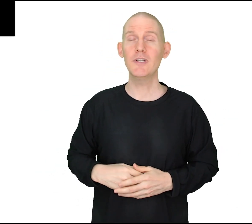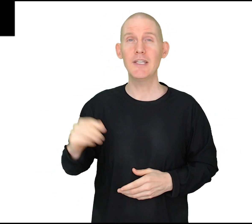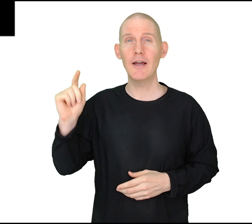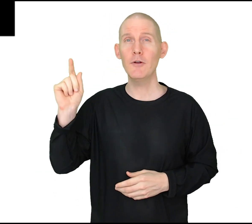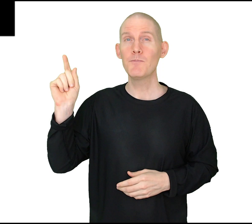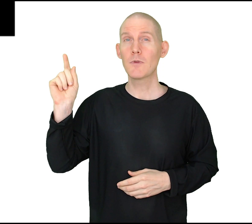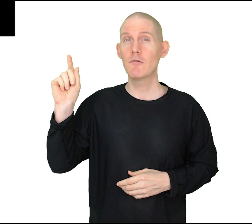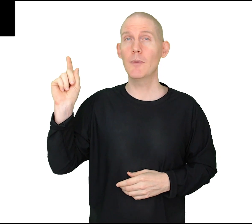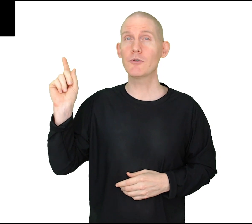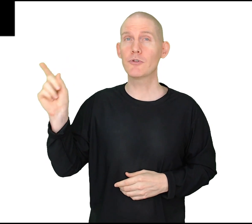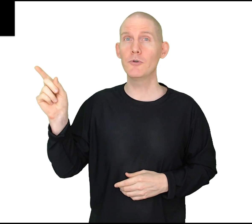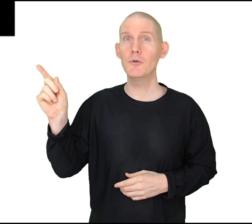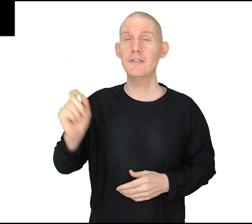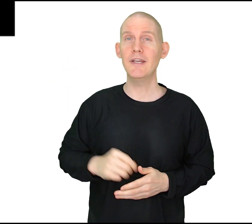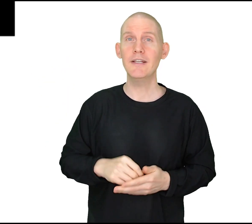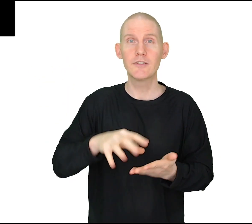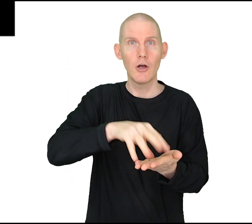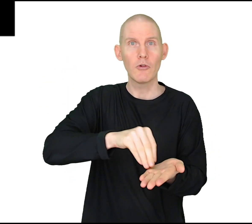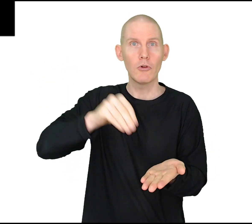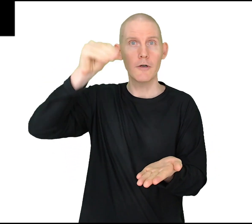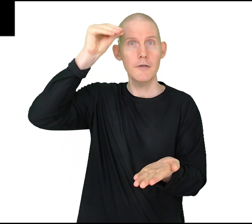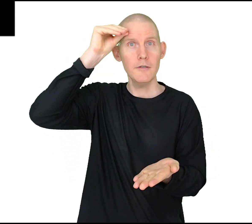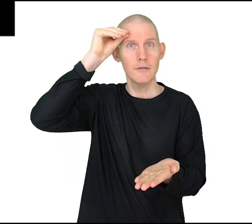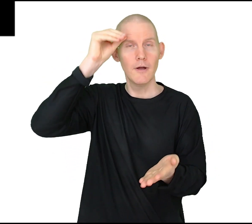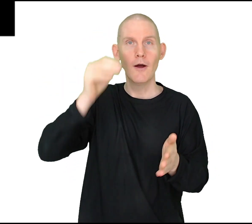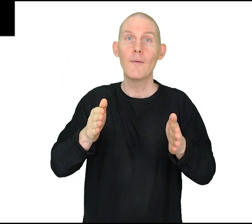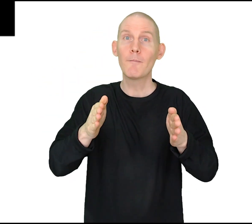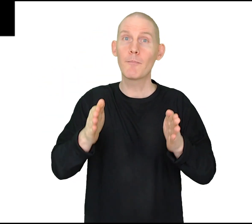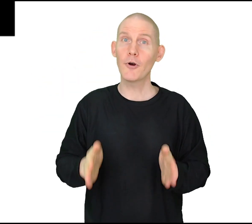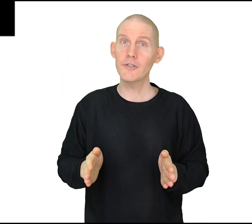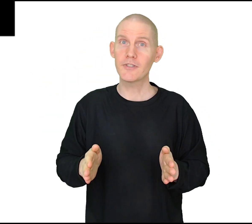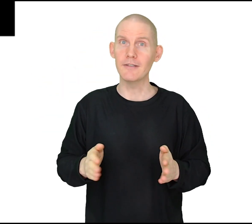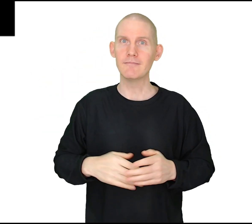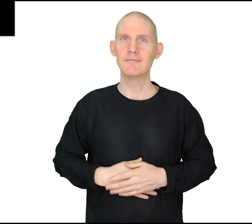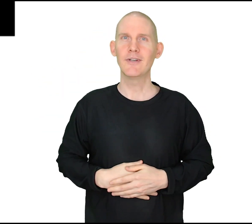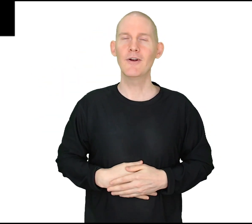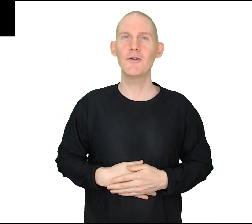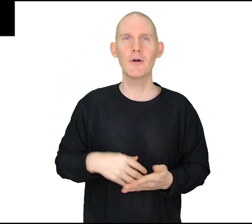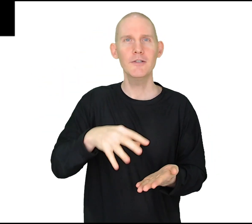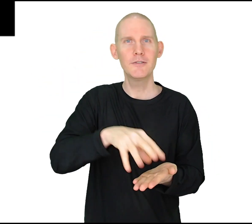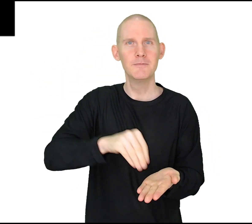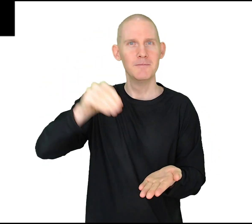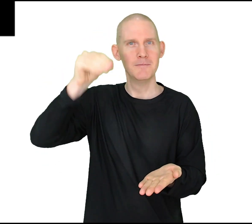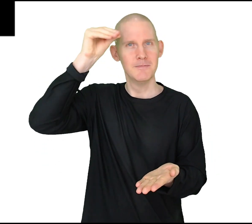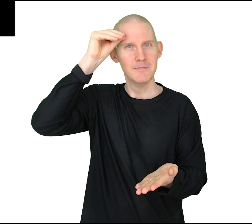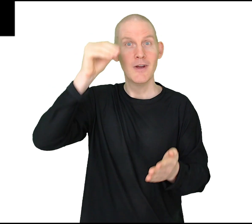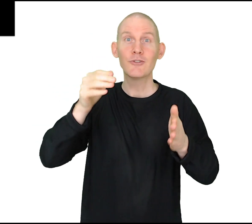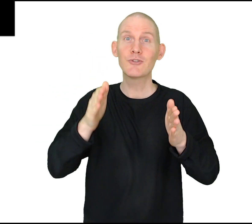together. Remember, student is learn, person. In other words,